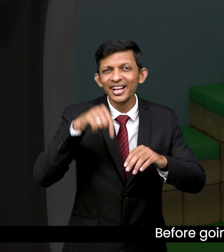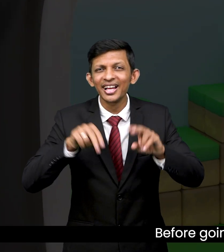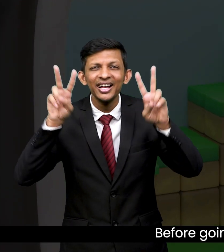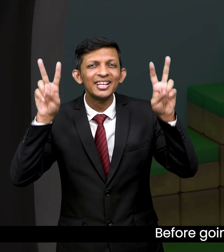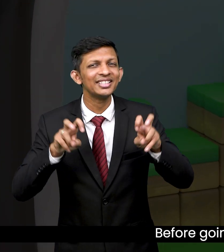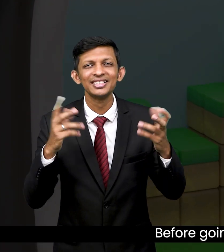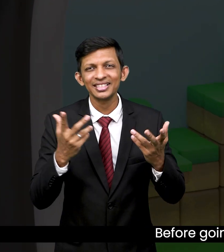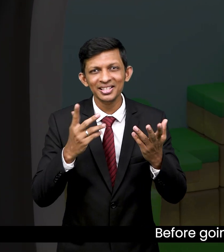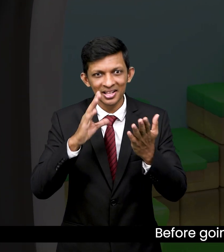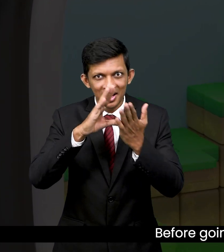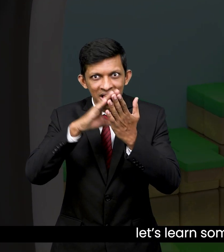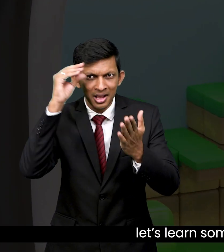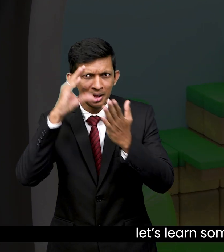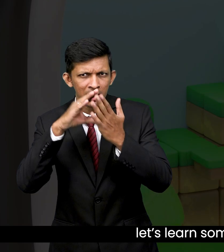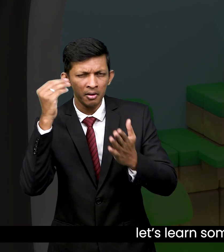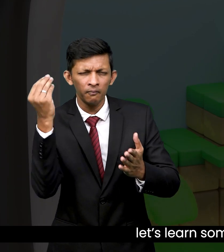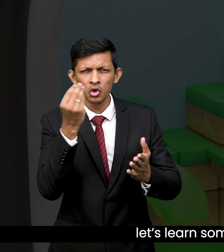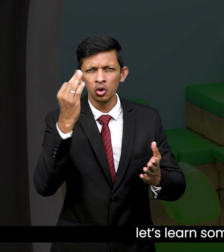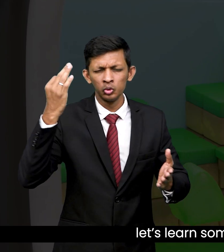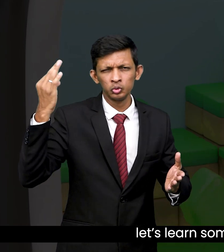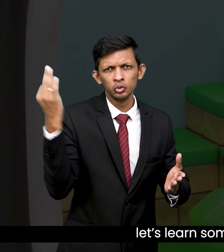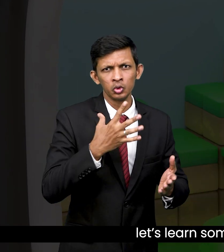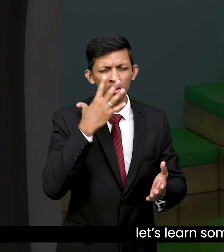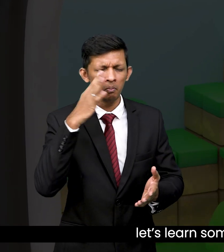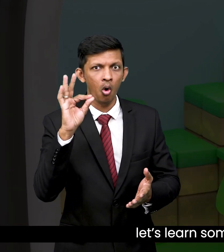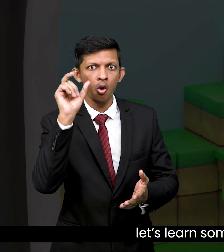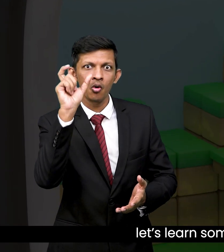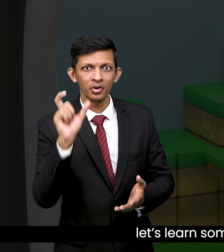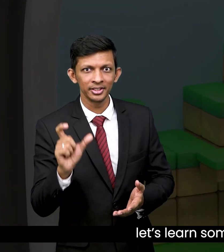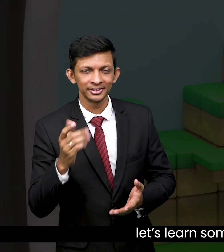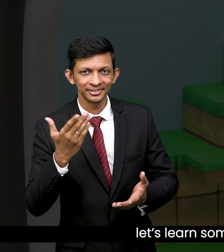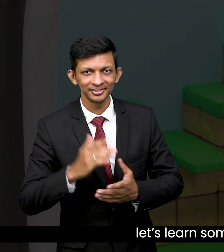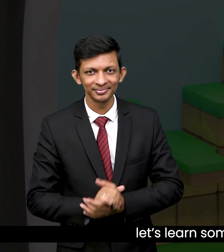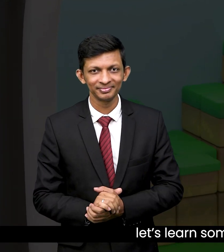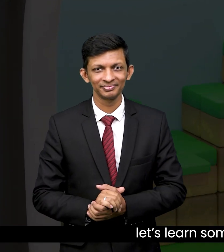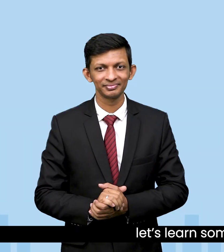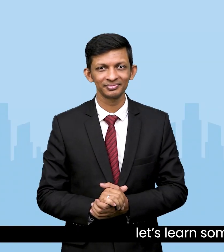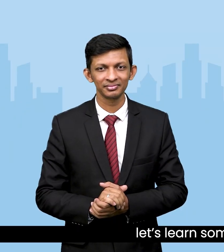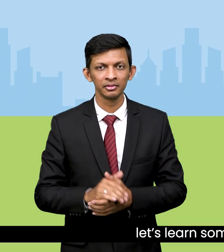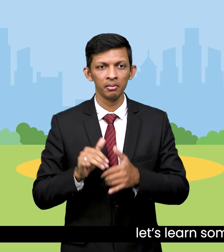Before going to the topic, let's learn some new keywords.